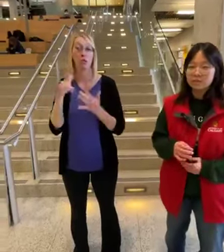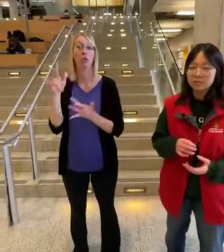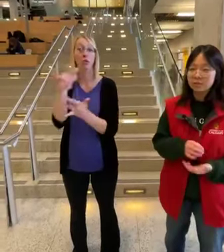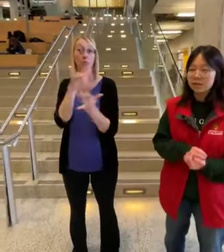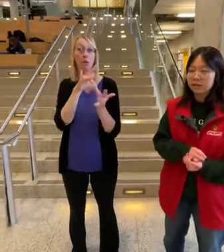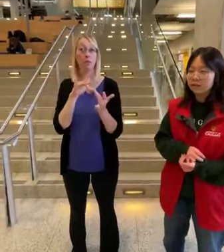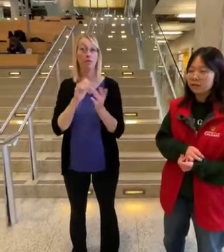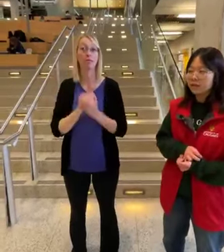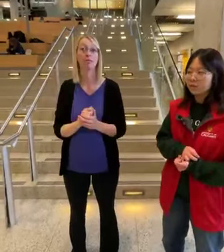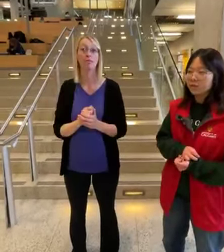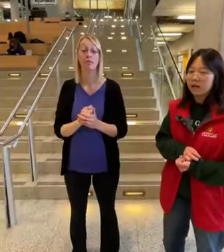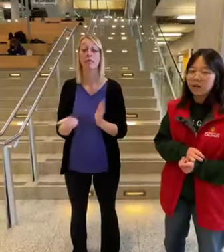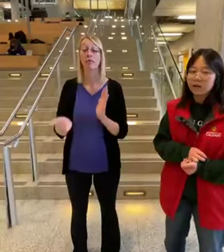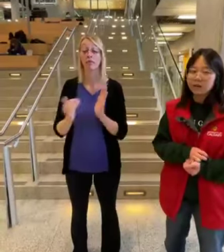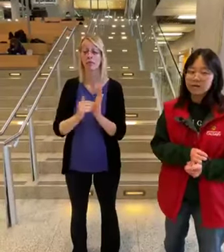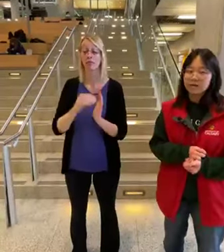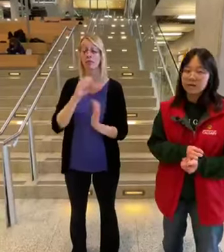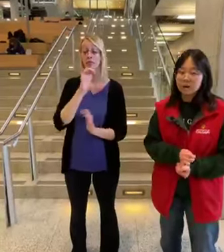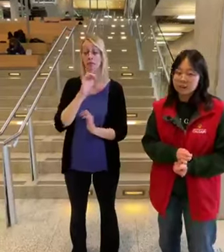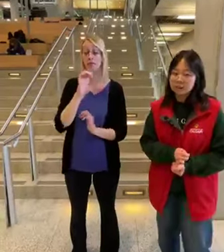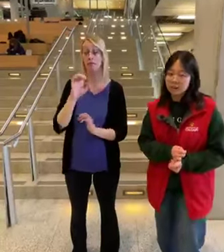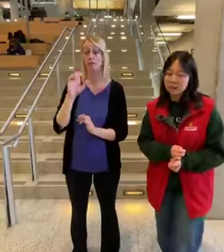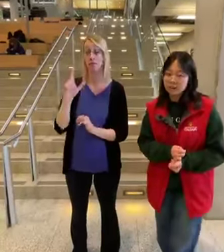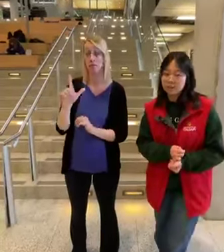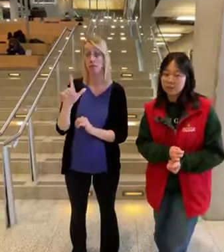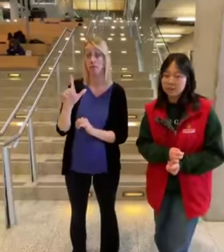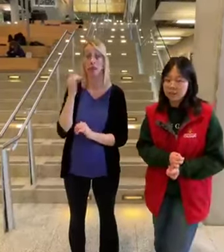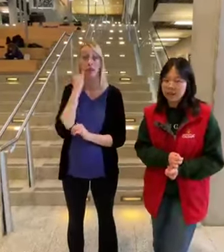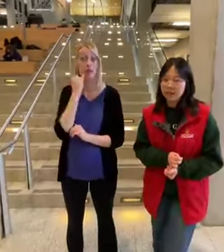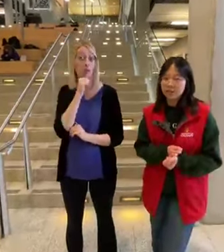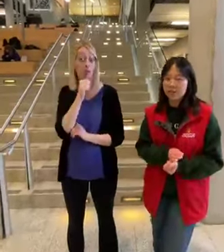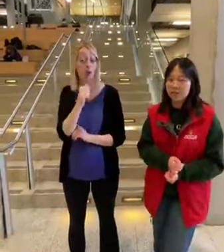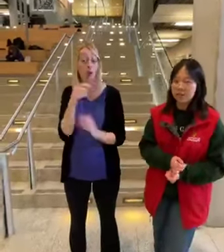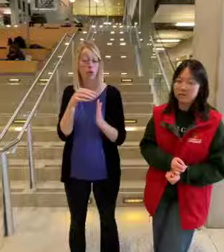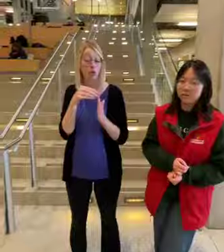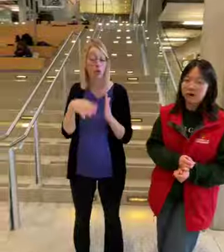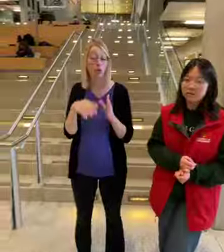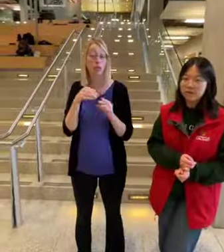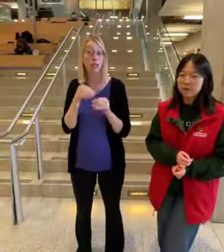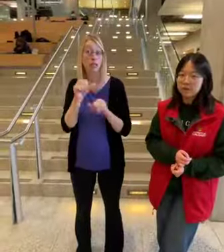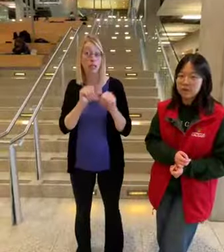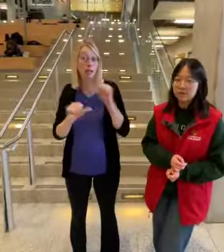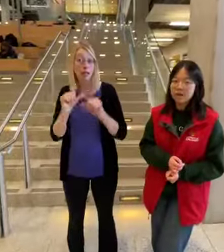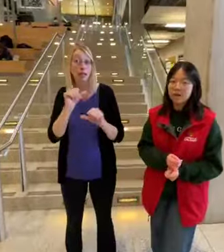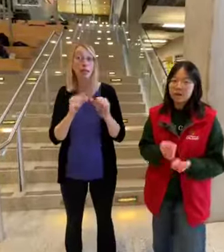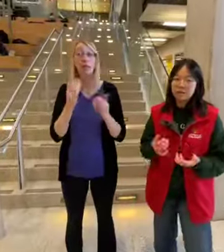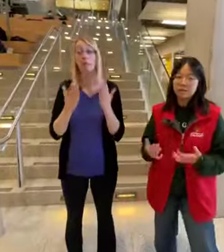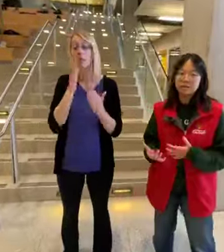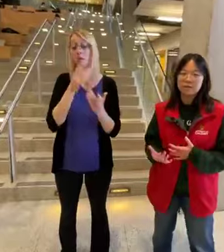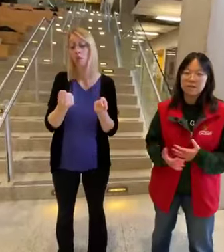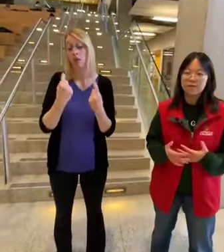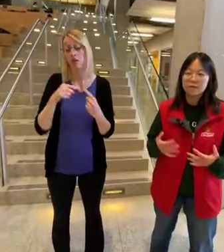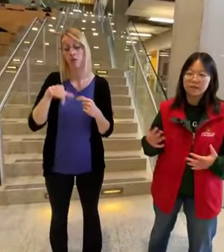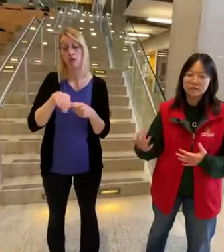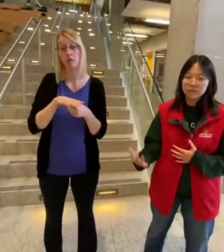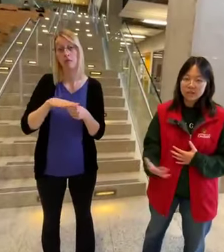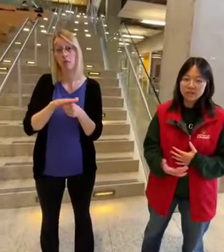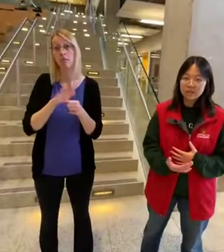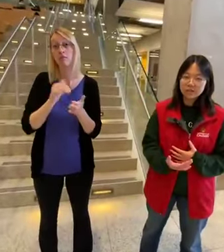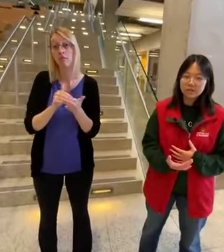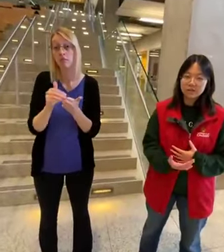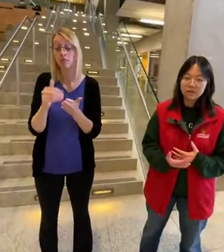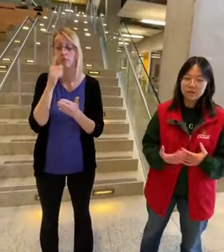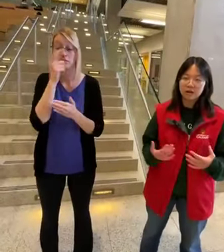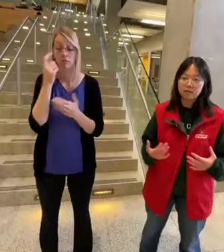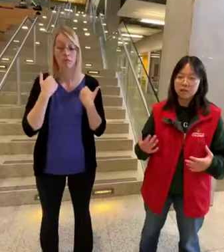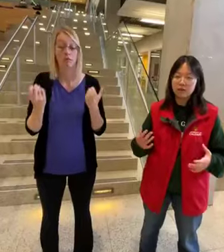But essentially with EEL, again, you might, even if you're not necessarily a student in science, you might find yourself coming to this space a lot because it does have a bunch of